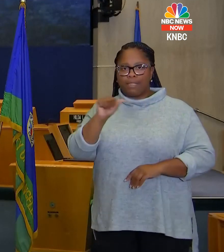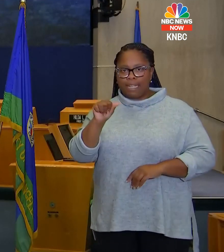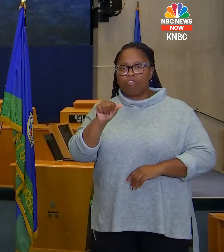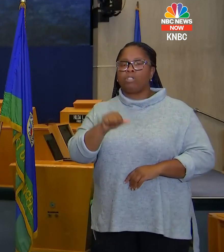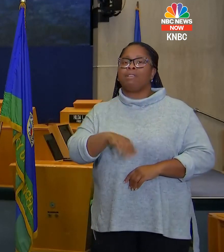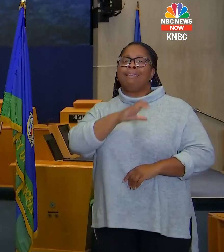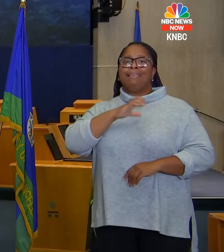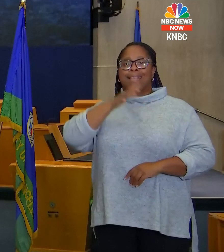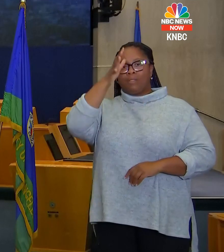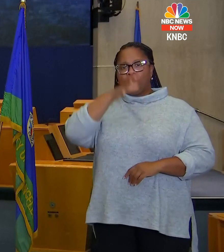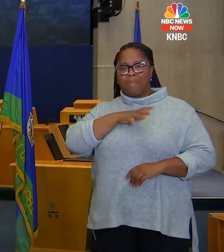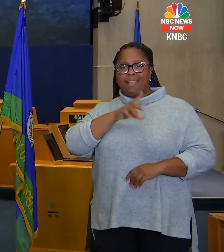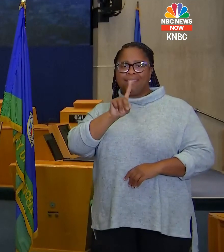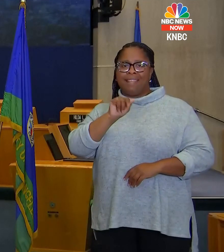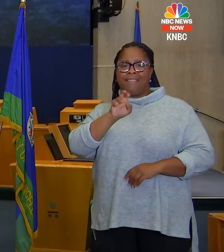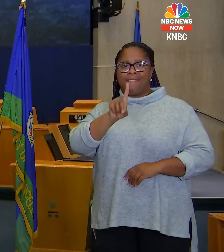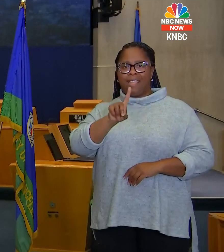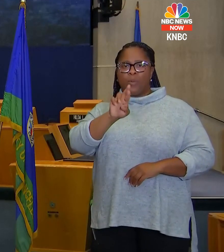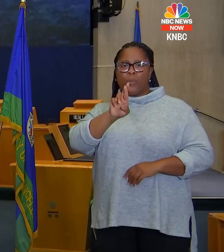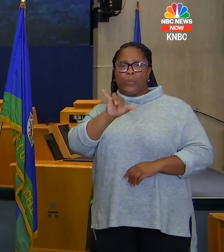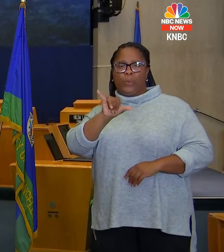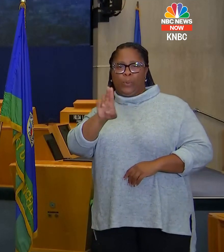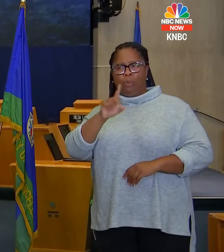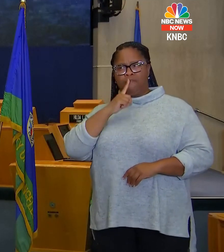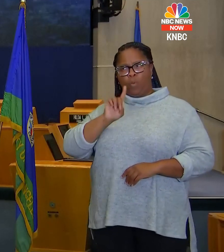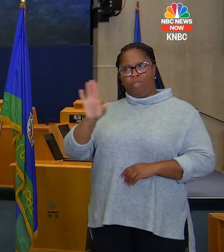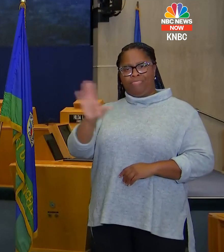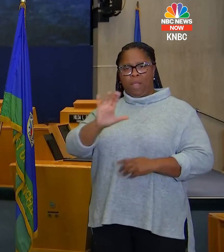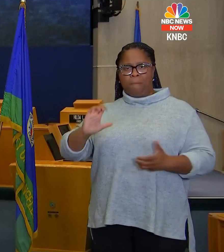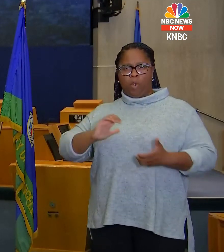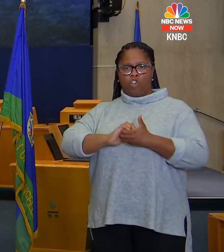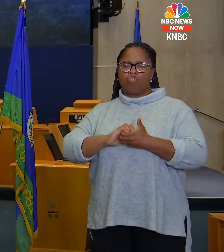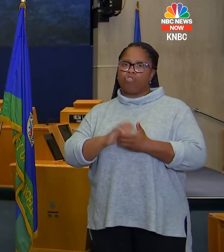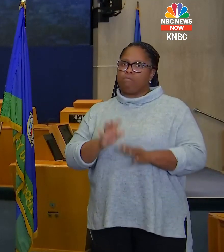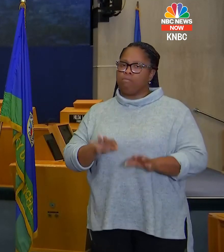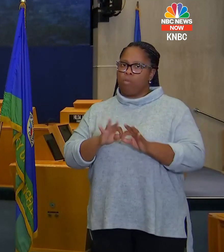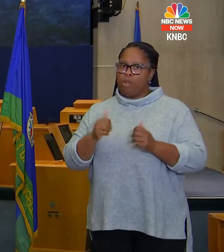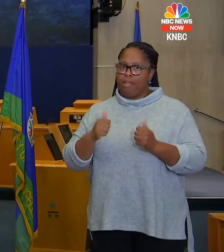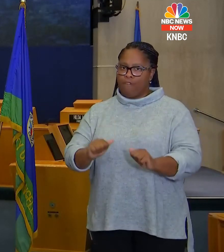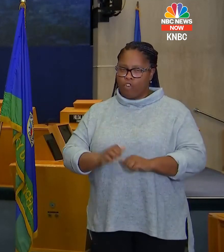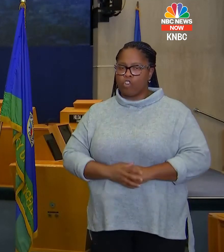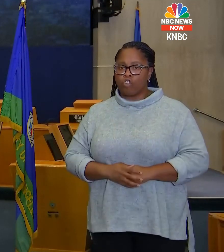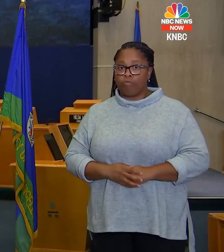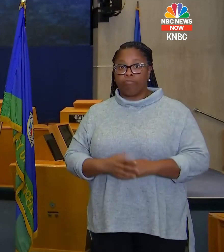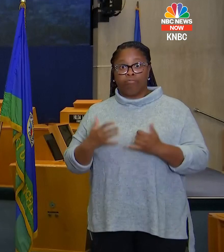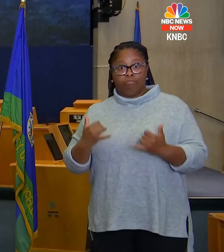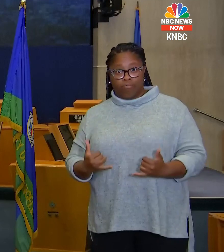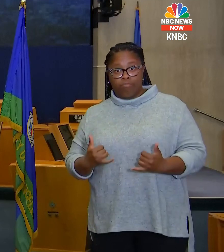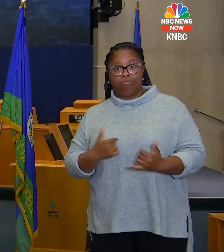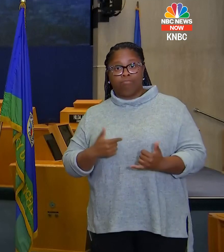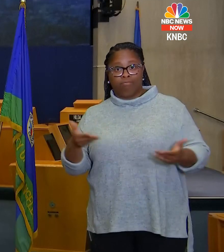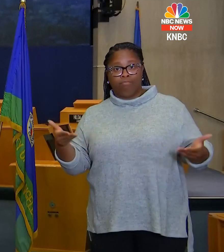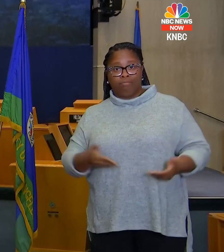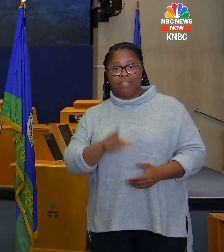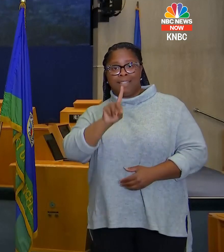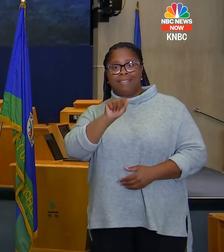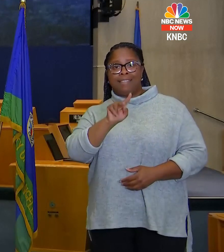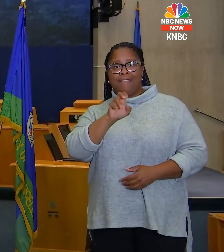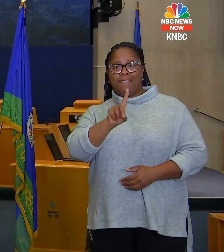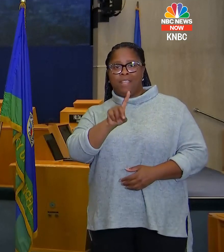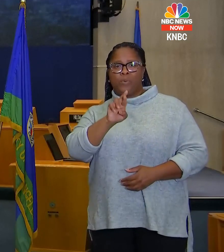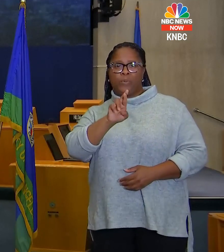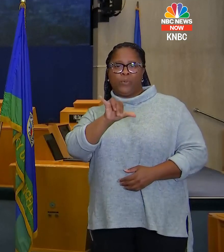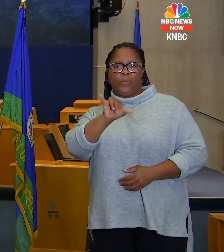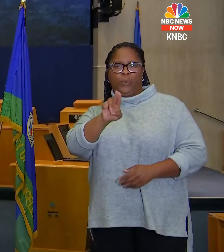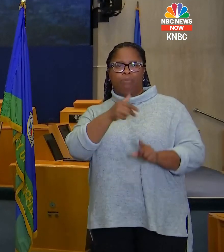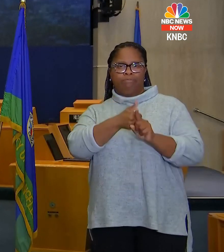and Councilman David Rue for their partnership in this critical effort. With that, I would like to invite Councilmember David Rue up to say a